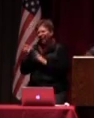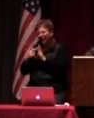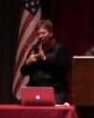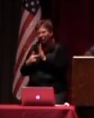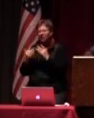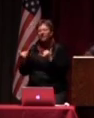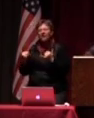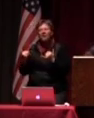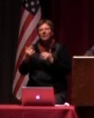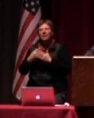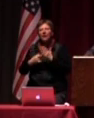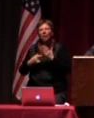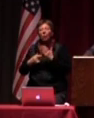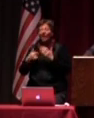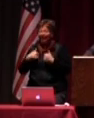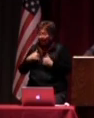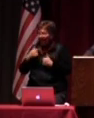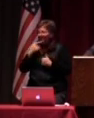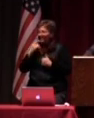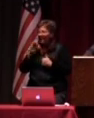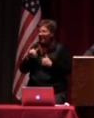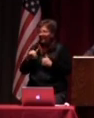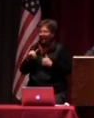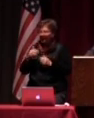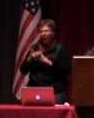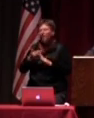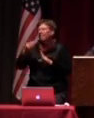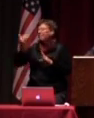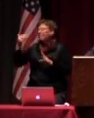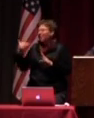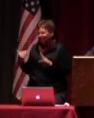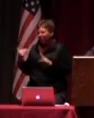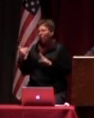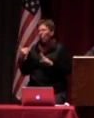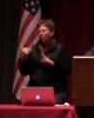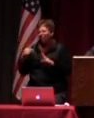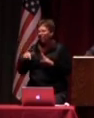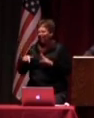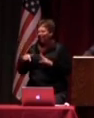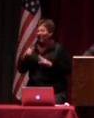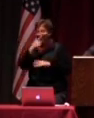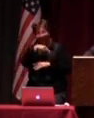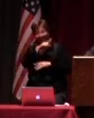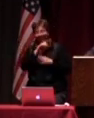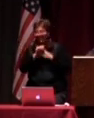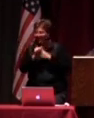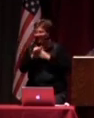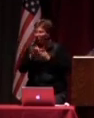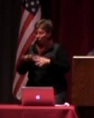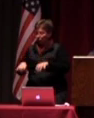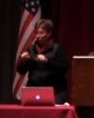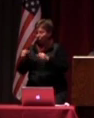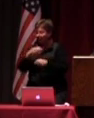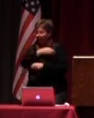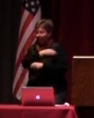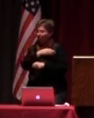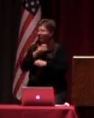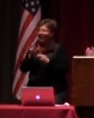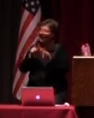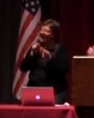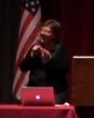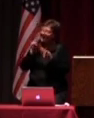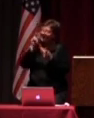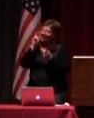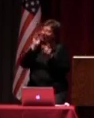Now, what I'm going to argue is that well before these great charismatic revolutionary leaders came to power, an ideal image of what such a